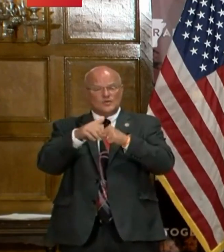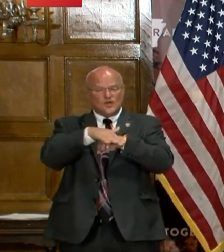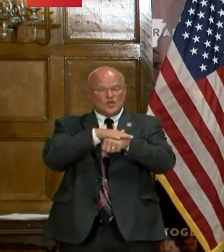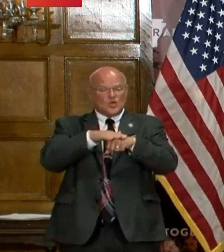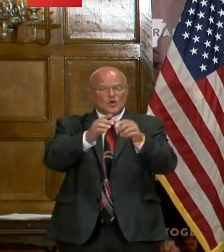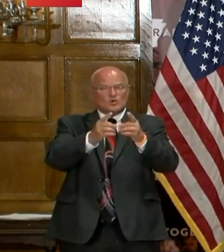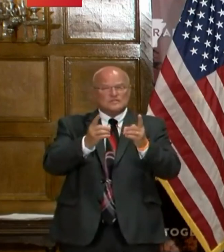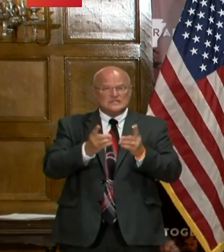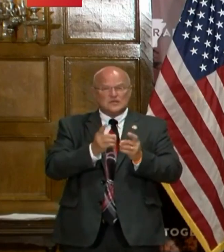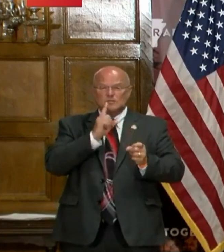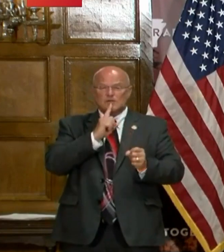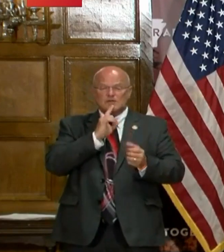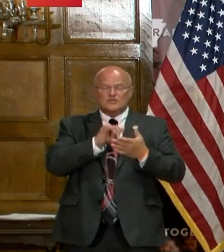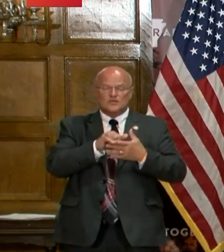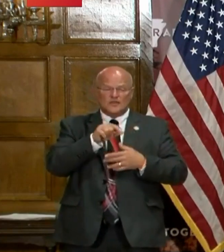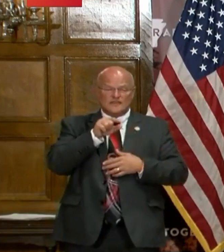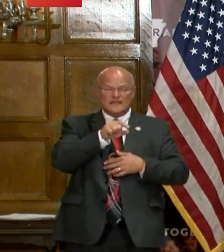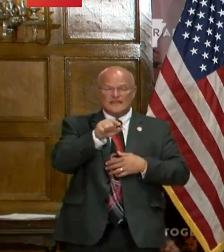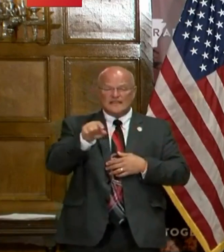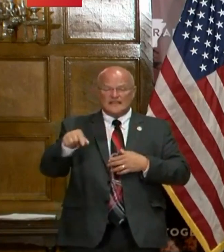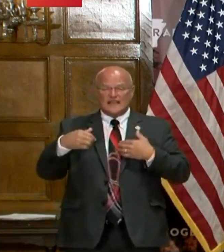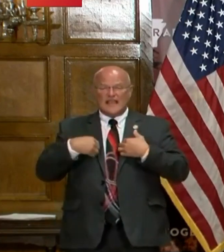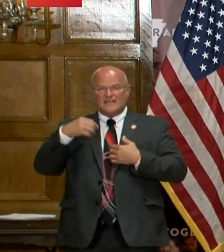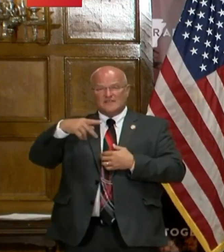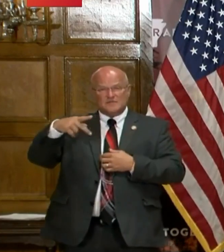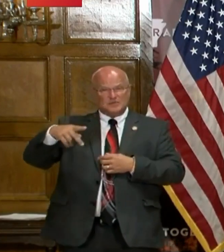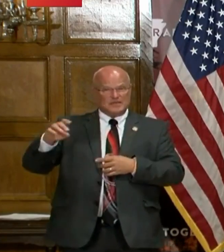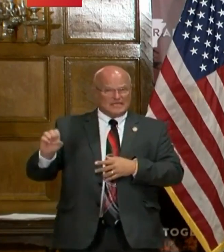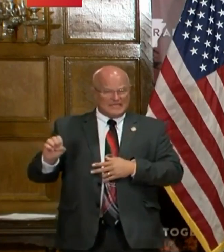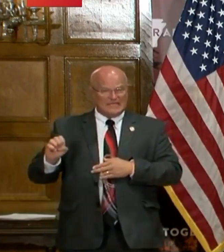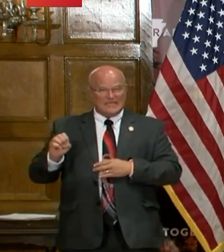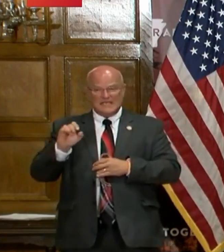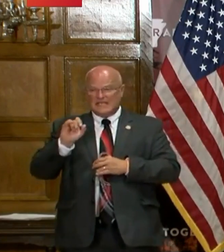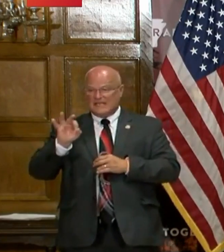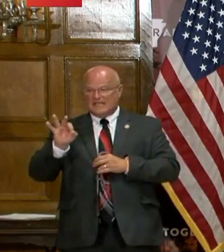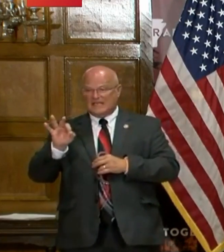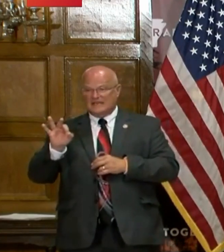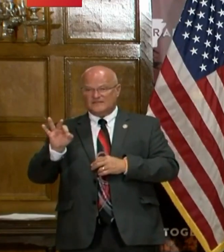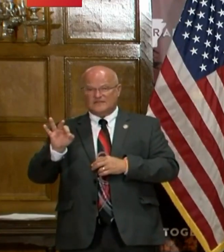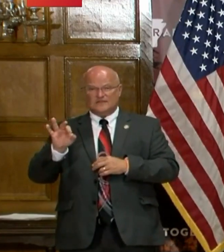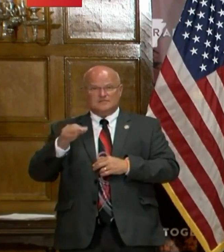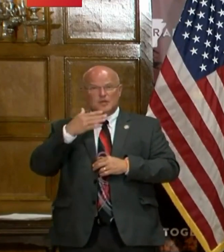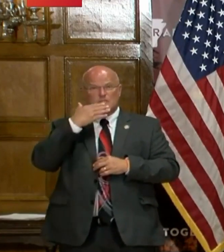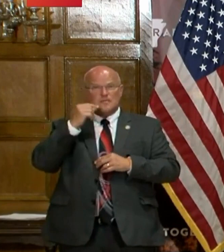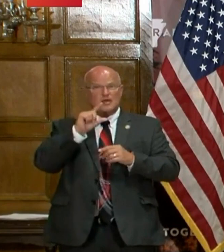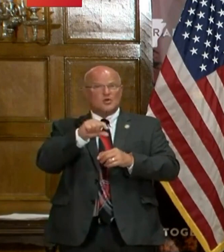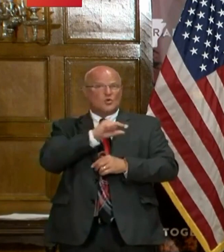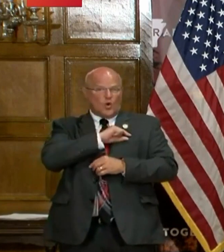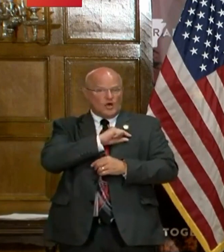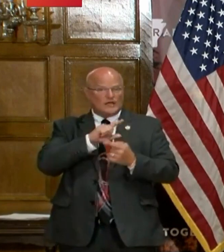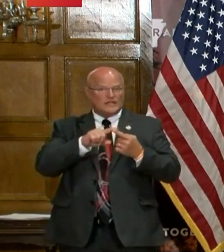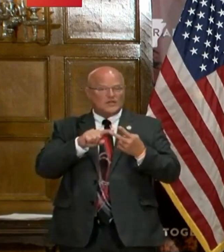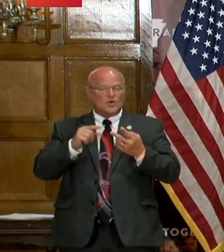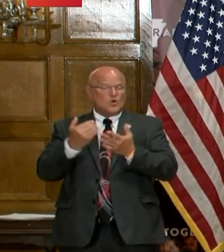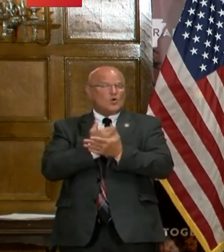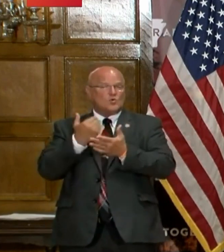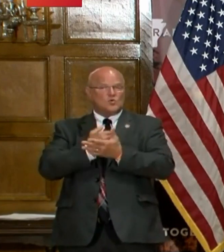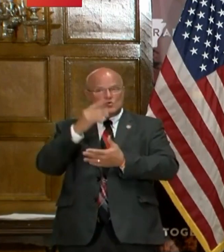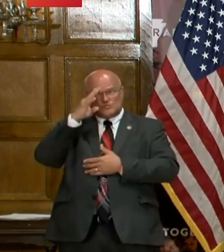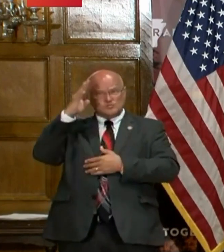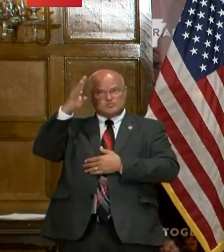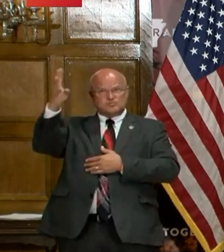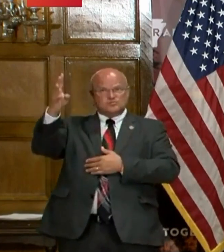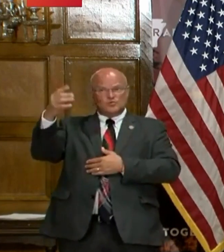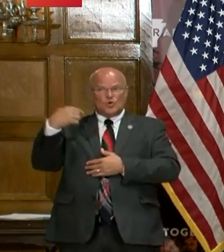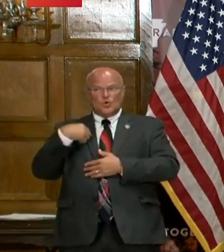districts in terms of making sure that they have PPE. If there's better quality or new innovation that we